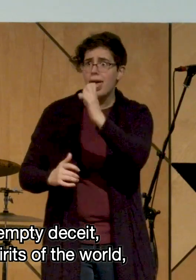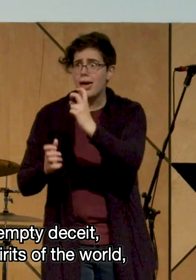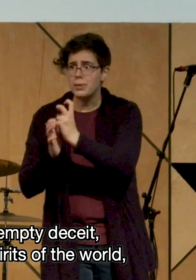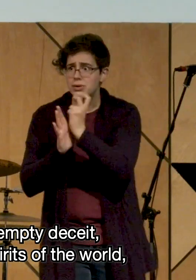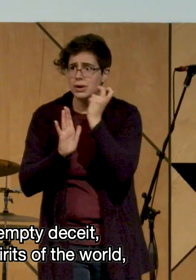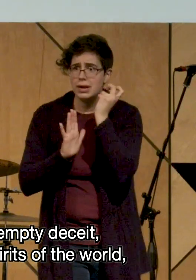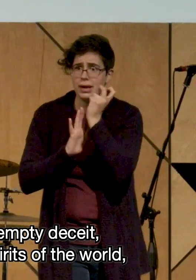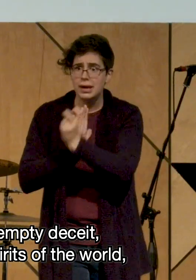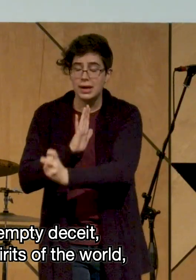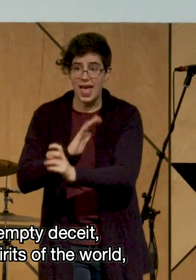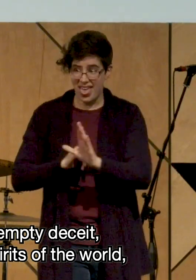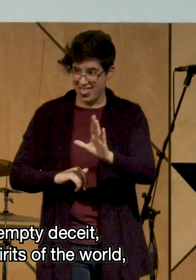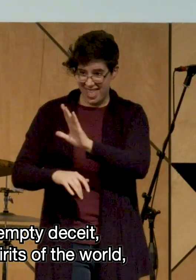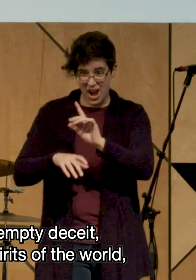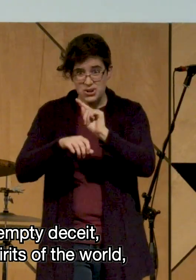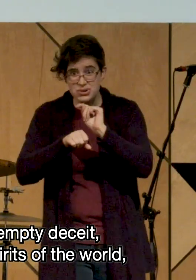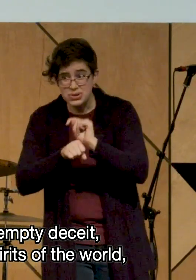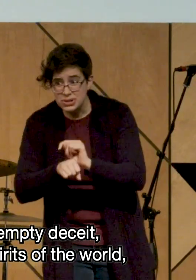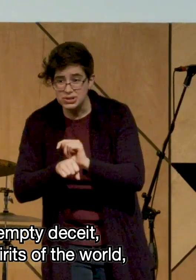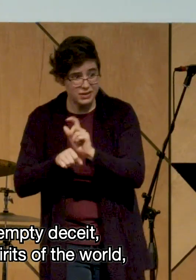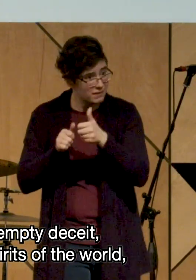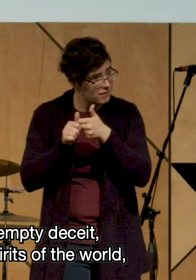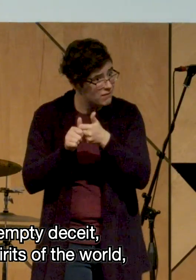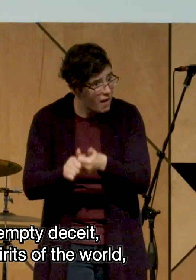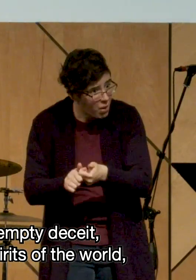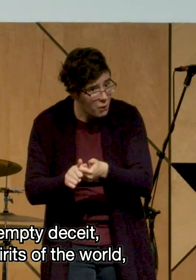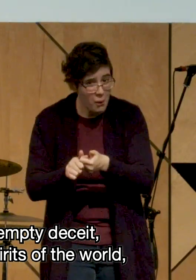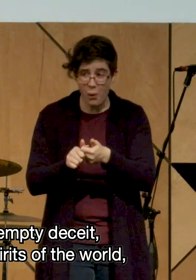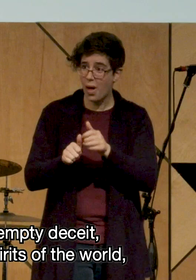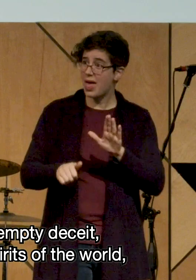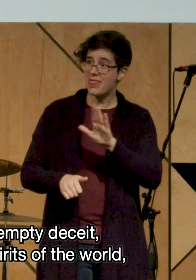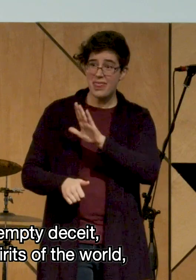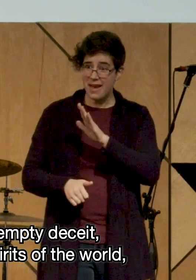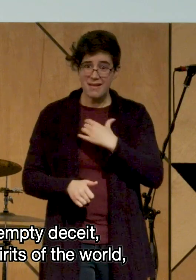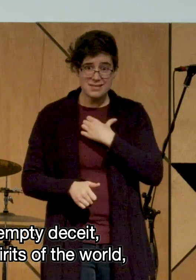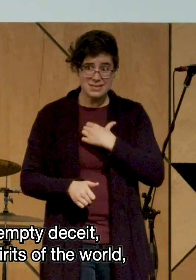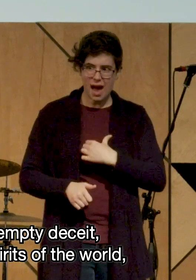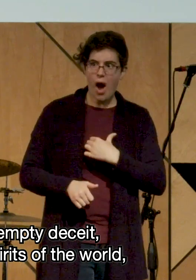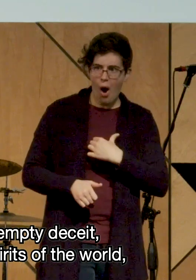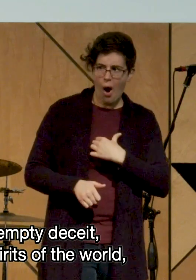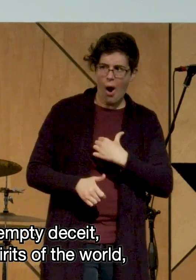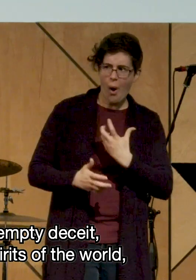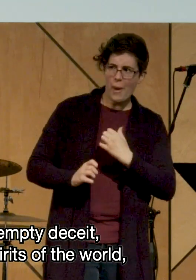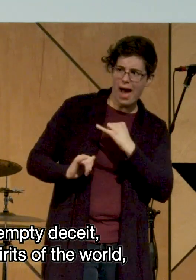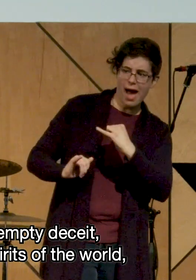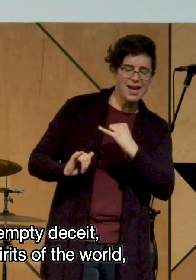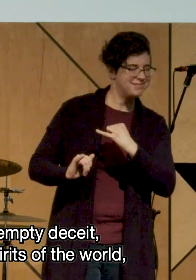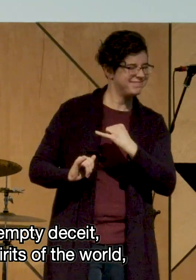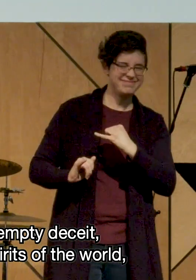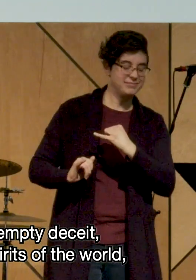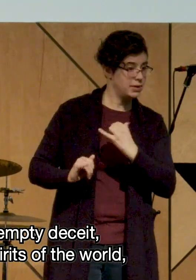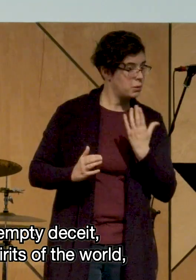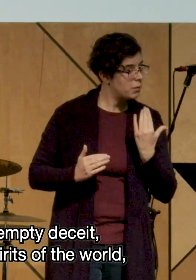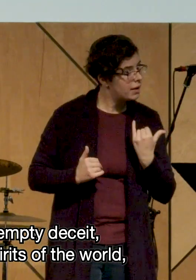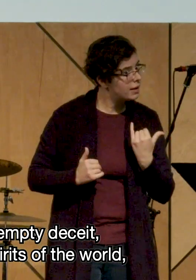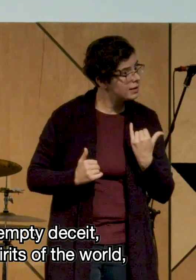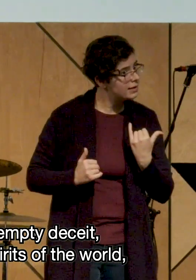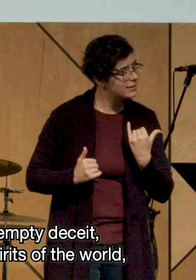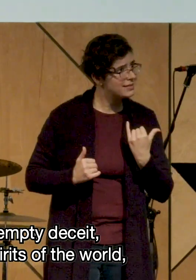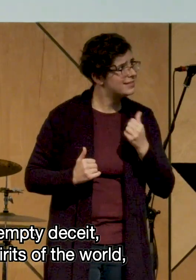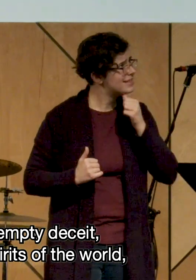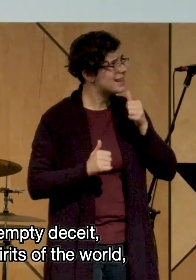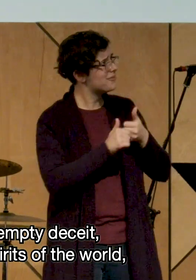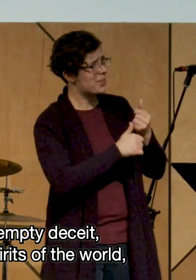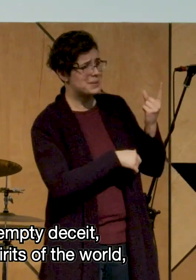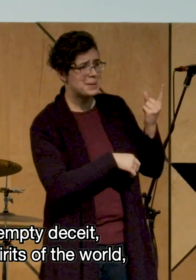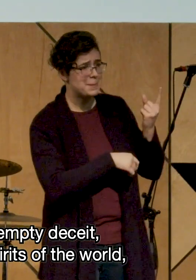human tradition, according to the elemental spirits of the world, and not according to Christ. See to it that